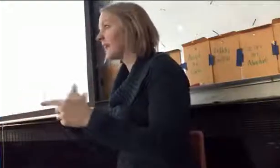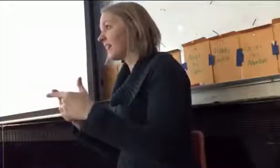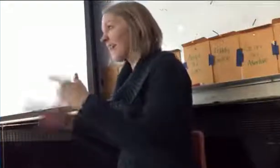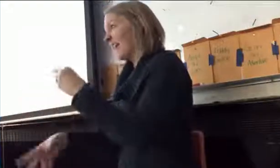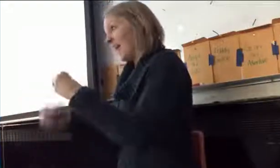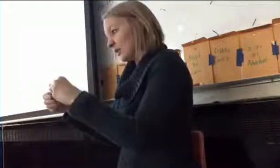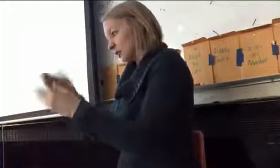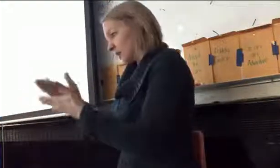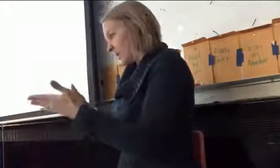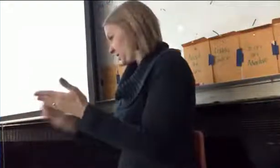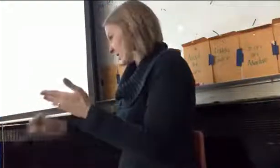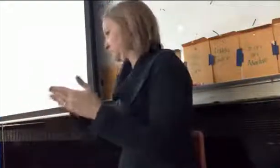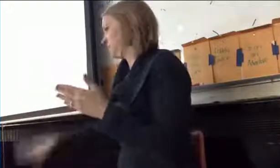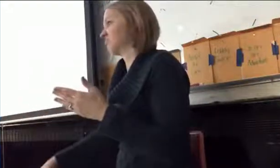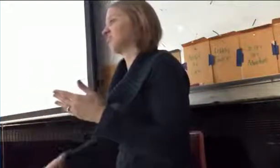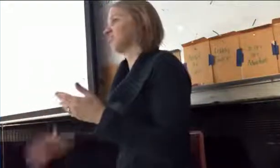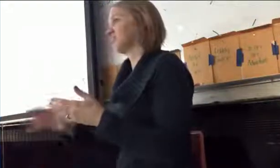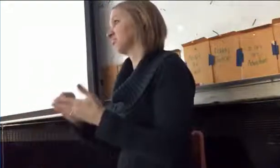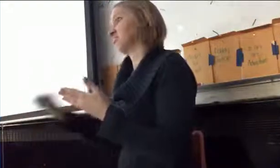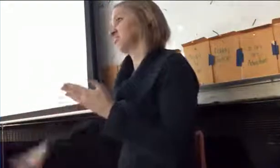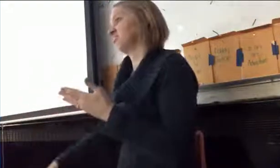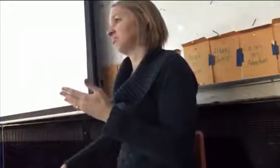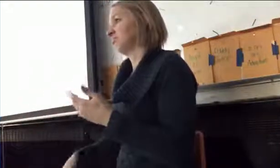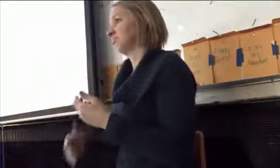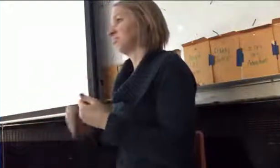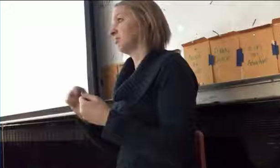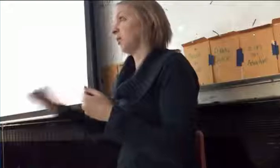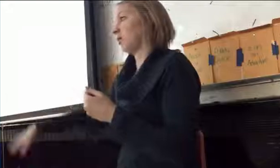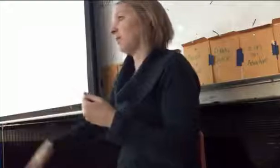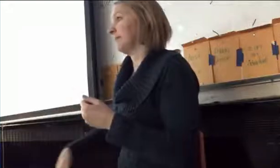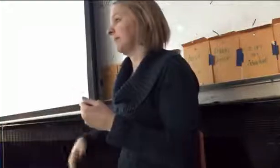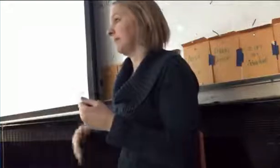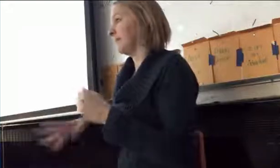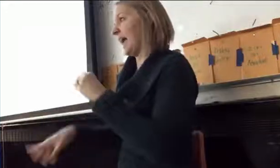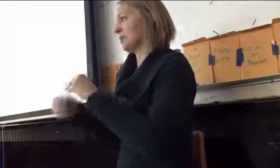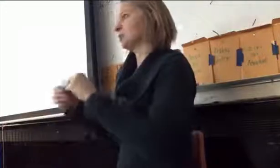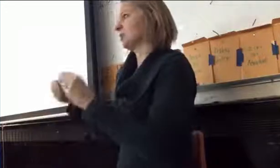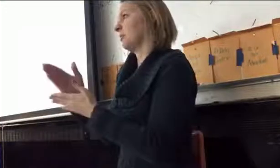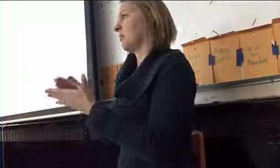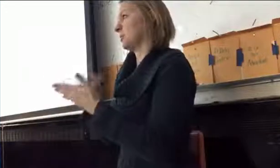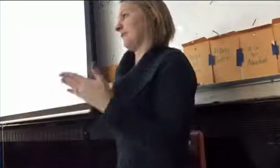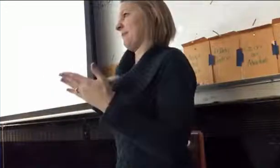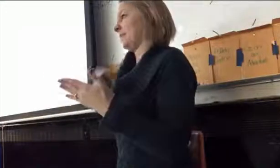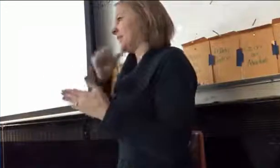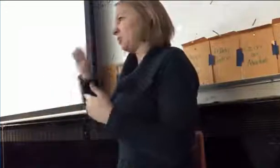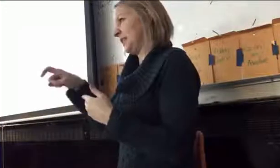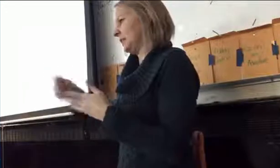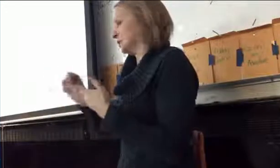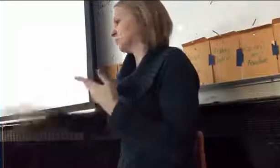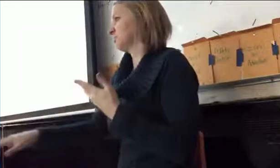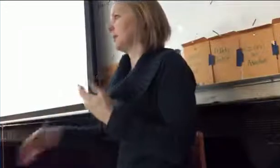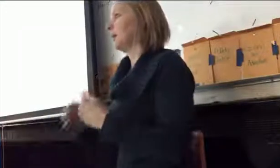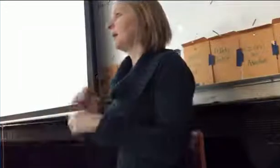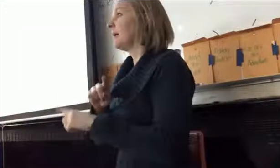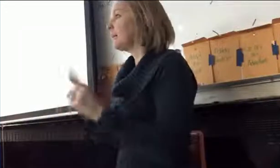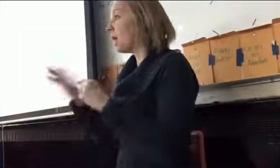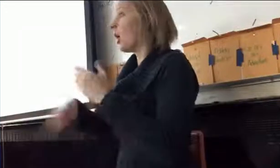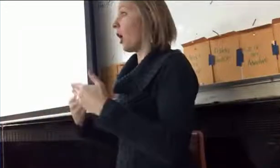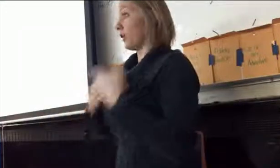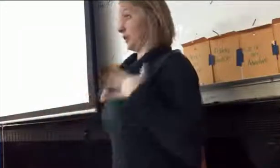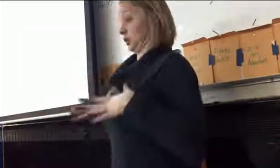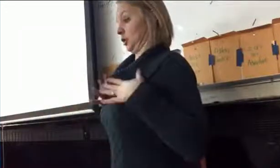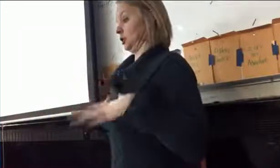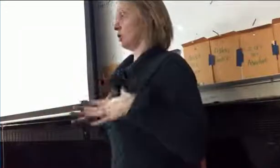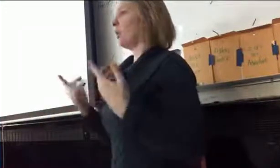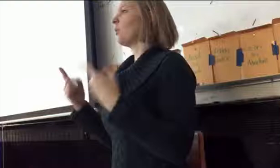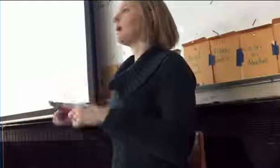these shirts and these scraps onto the table. The problem is that all of these shirts, what's the thing